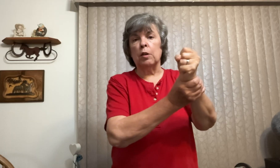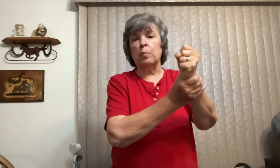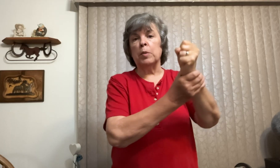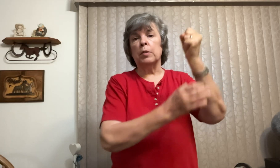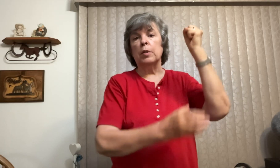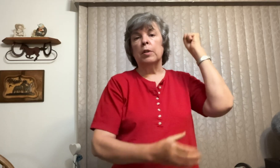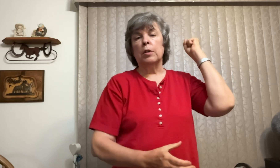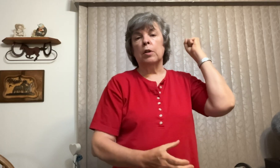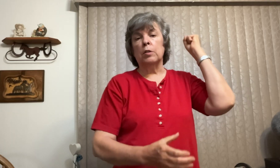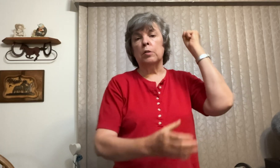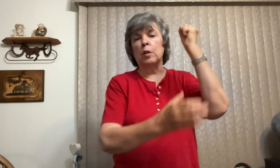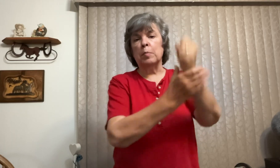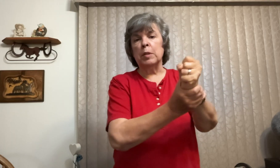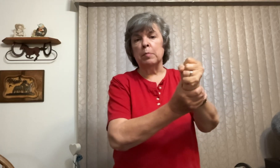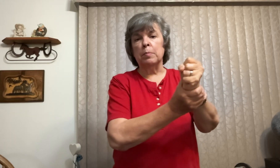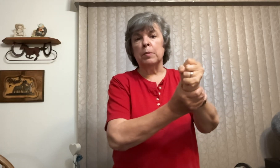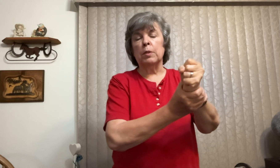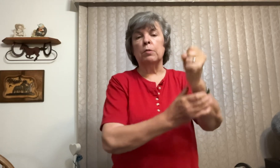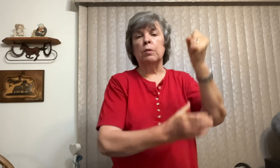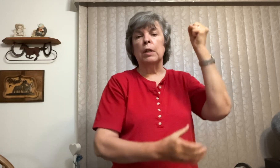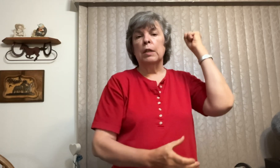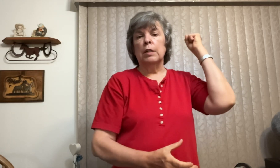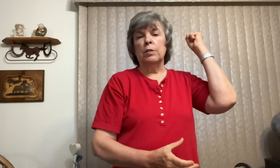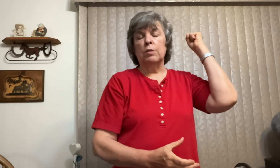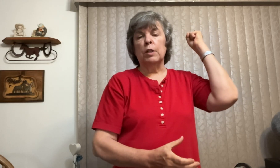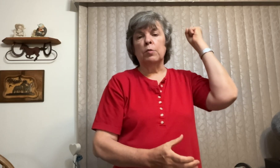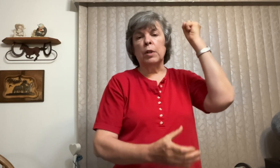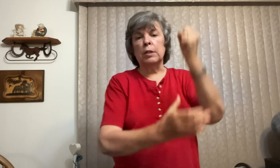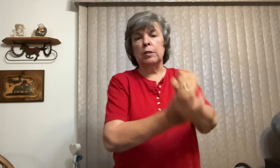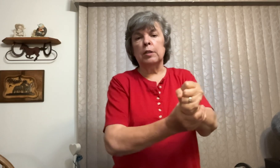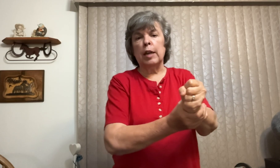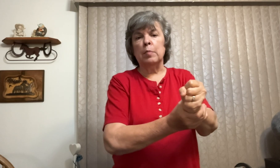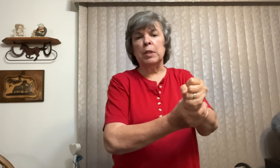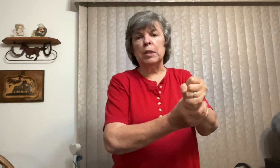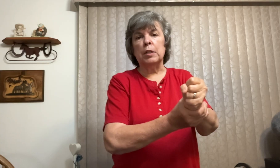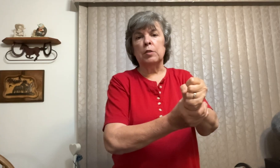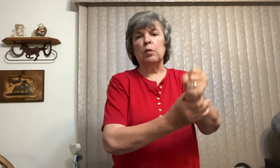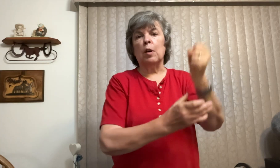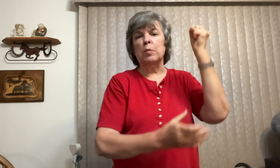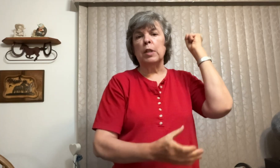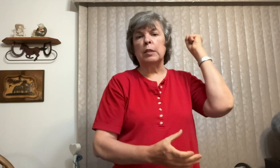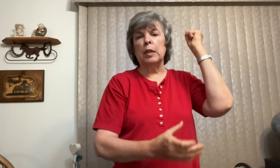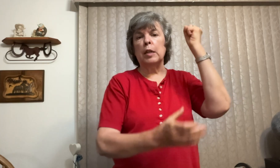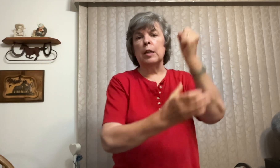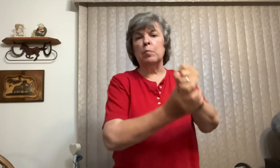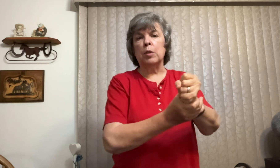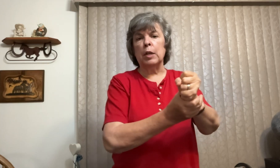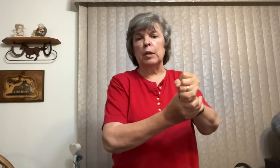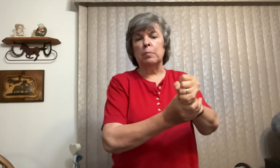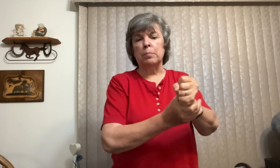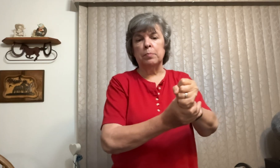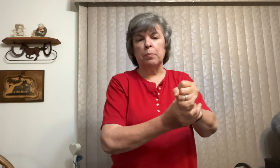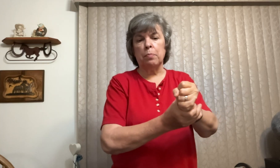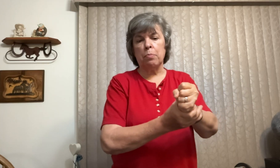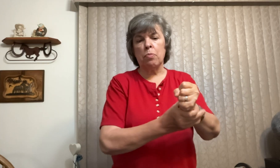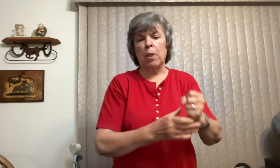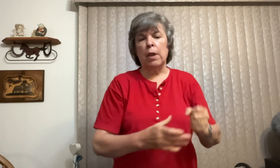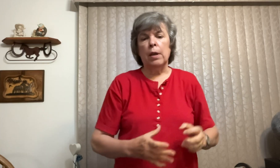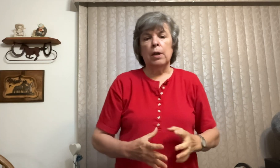stopped. God stops him. So he's ready to stab and he gets stopped. So that's Abraham.